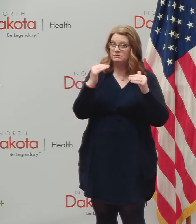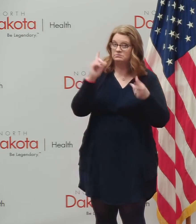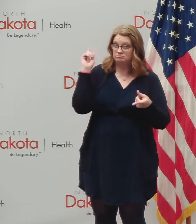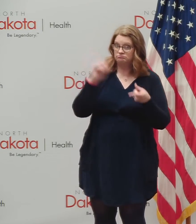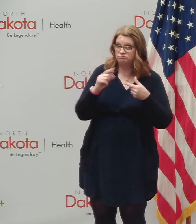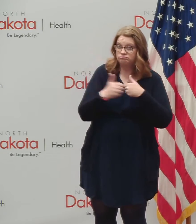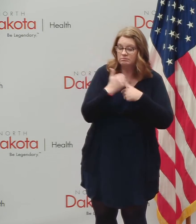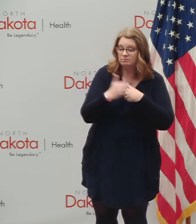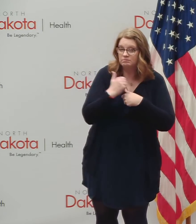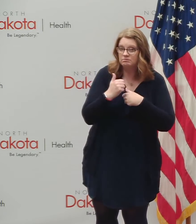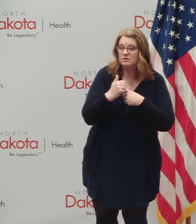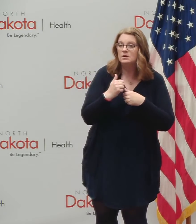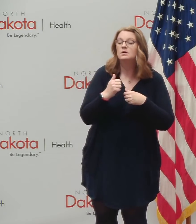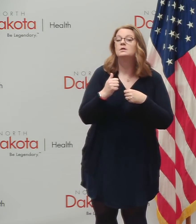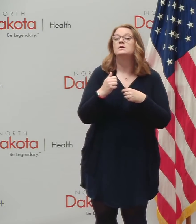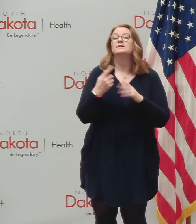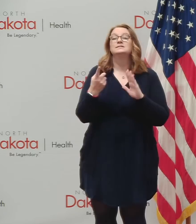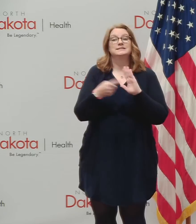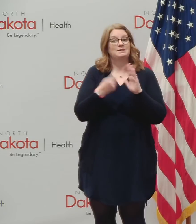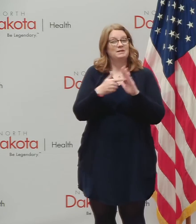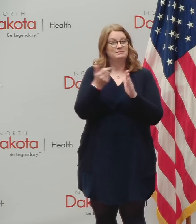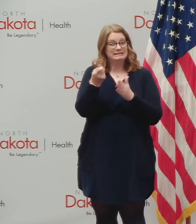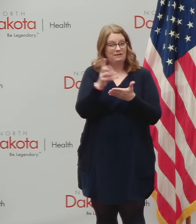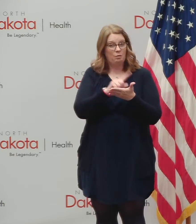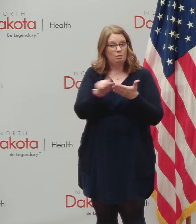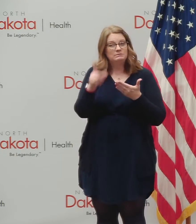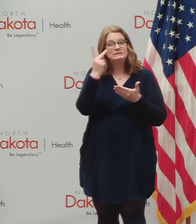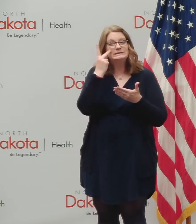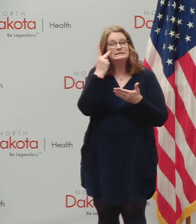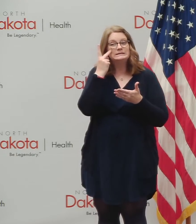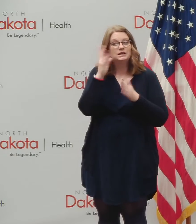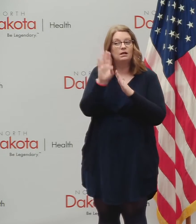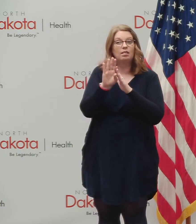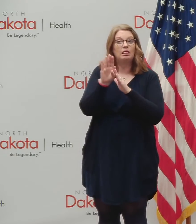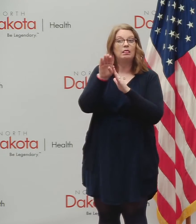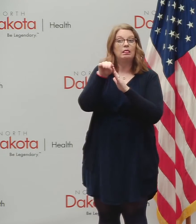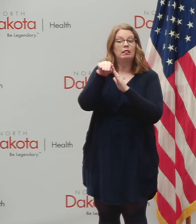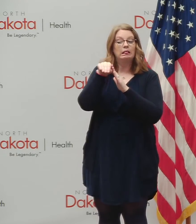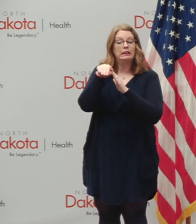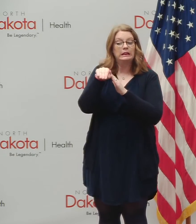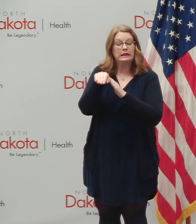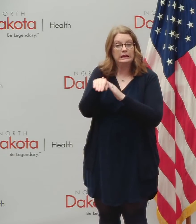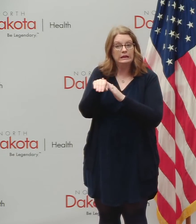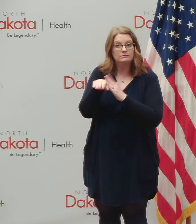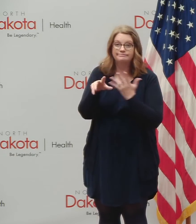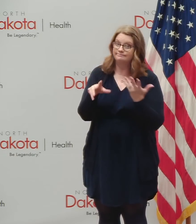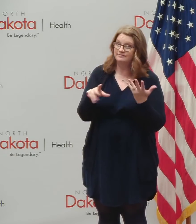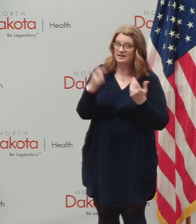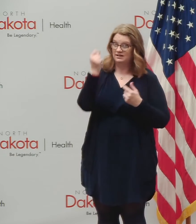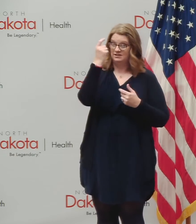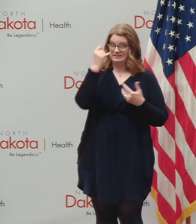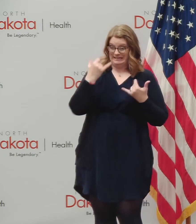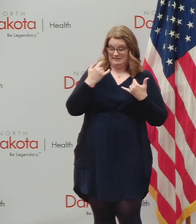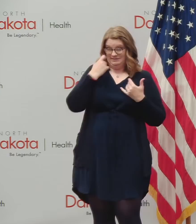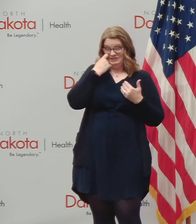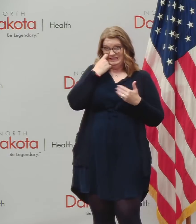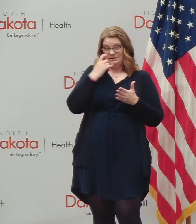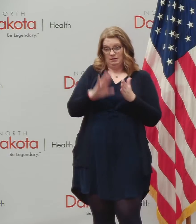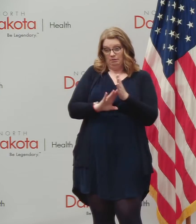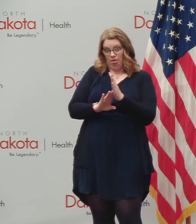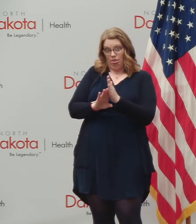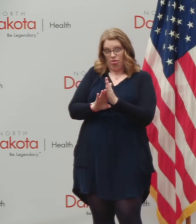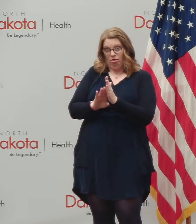spread, it can take sometimes several weeks to see that. And with the rising numbers that we've had, it's important that